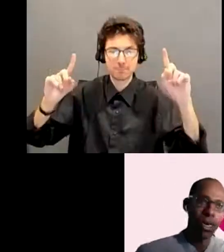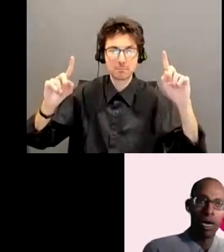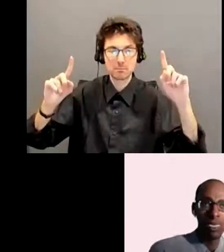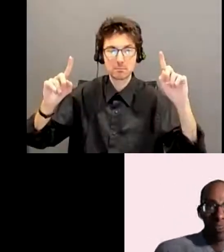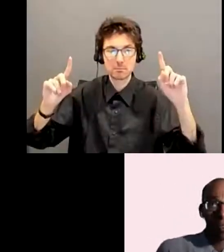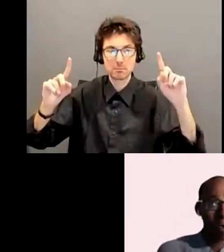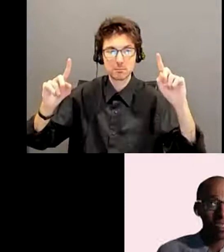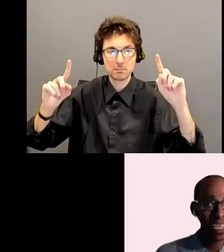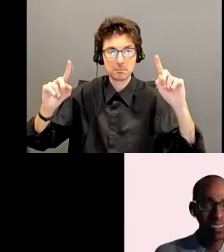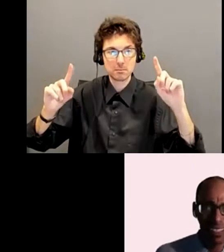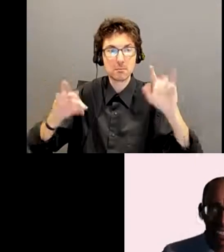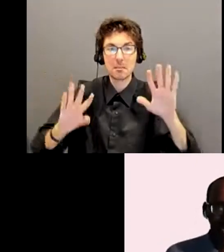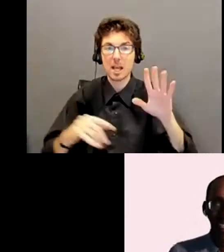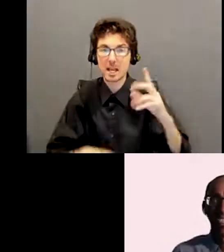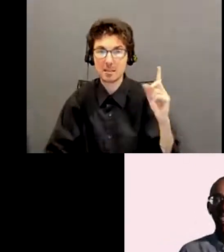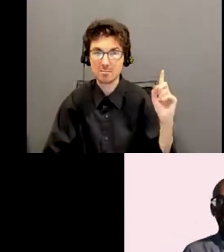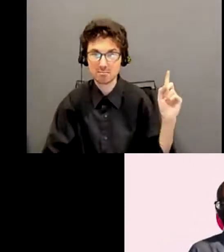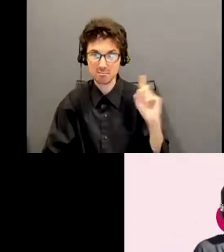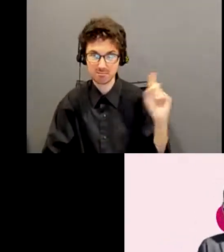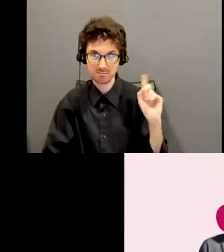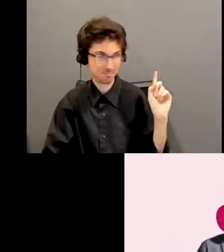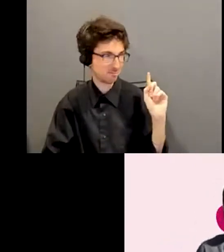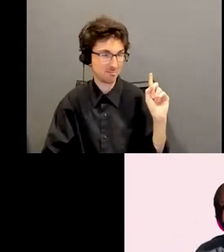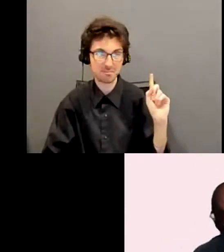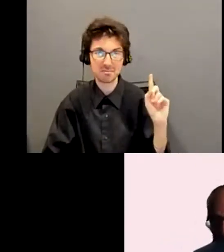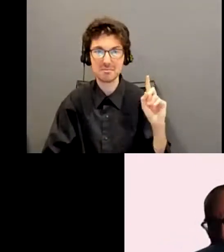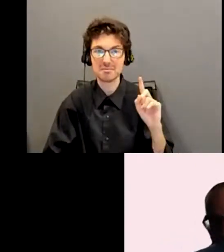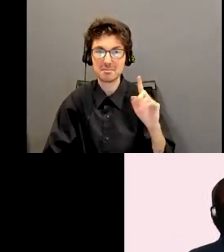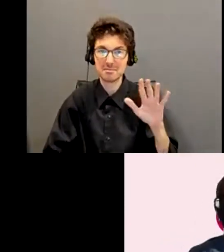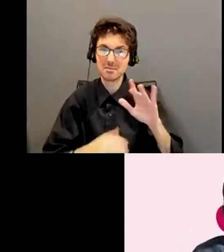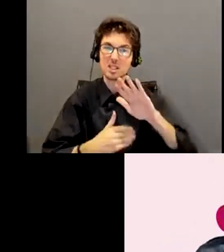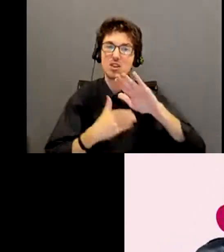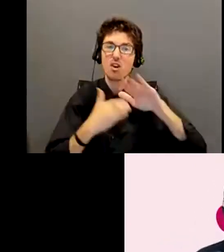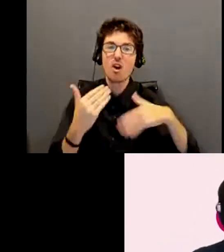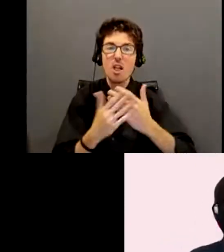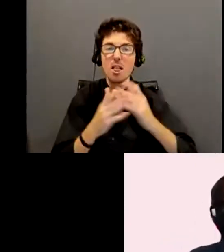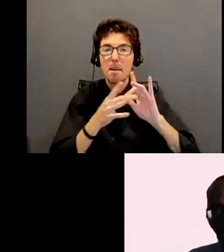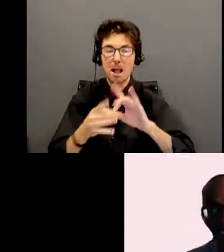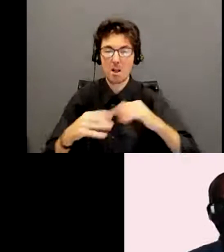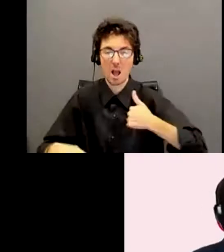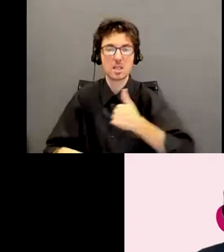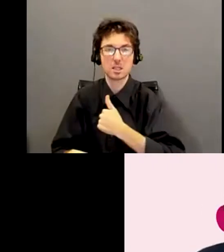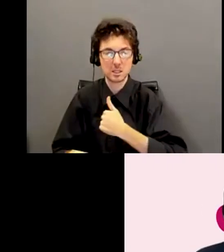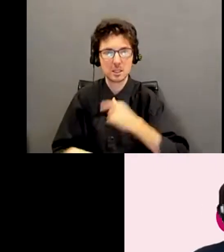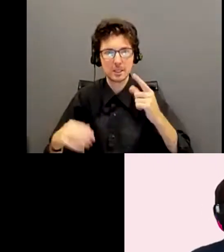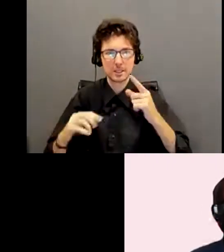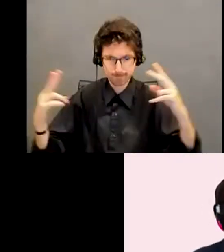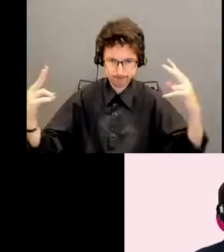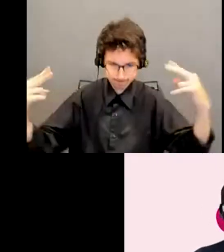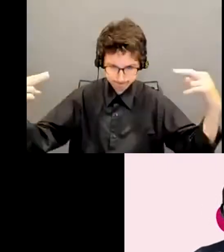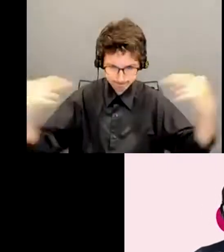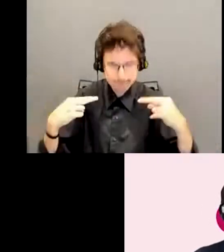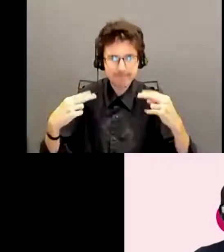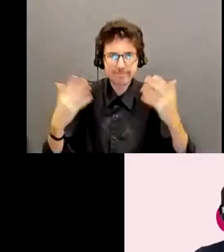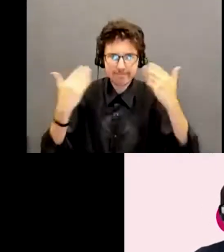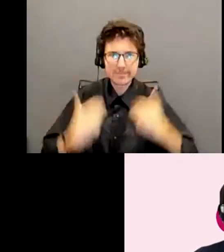me, it's all about us. That's it. And this is Mikhon. Thank you. Thank you very, very much, Tom